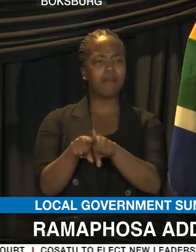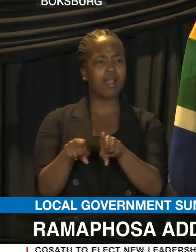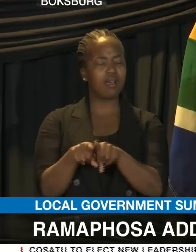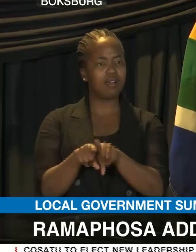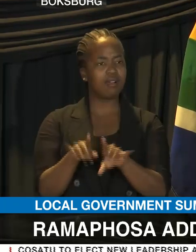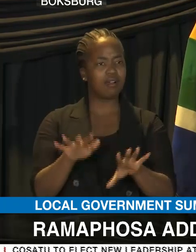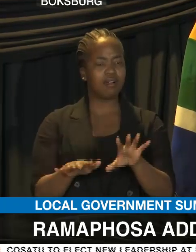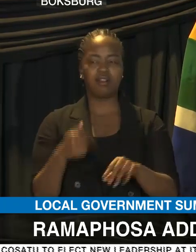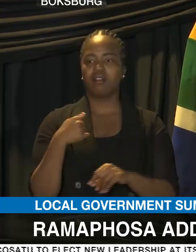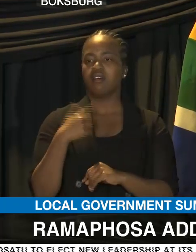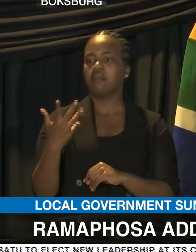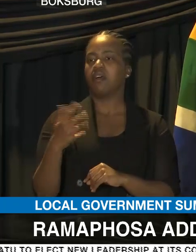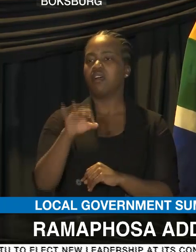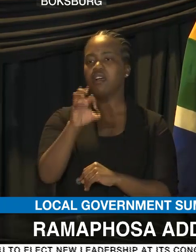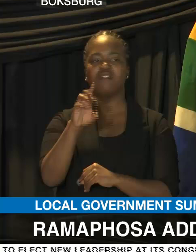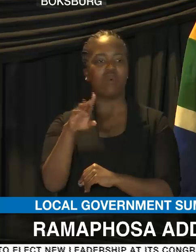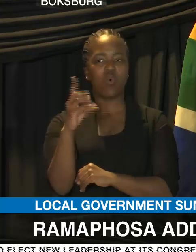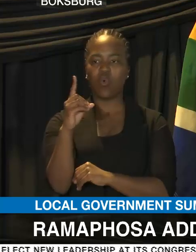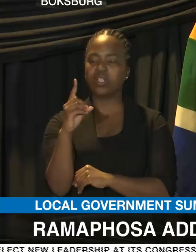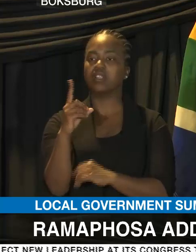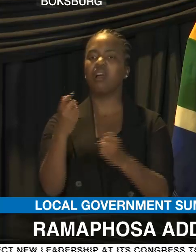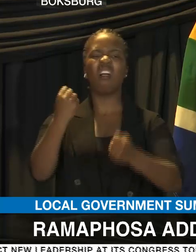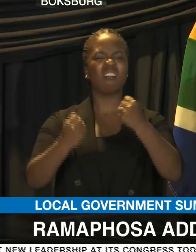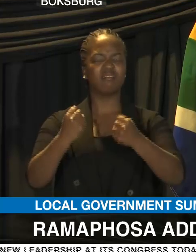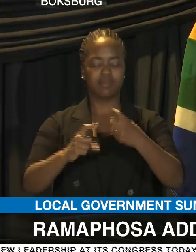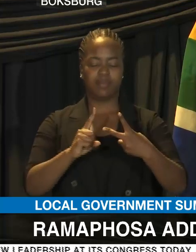by Ford Motor Company, Isuzu,